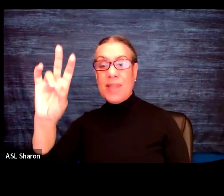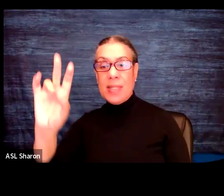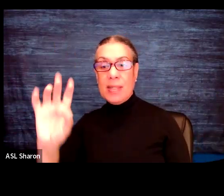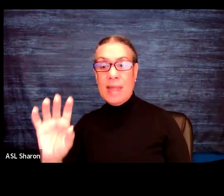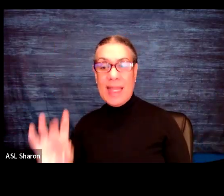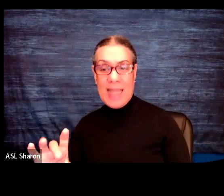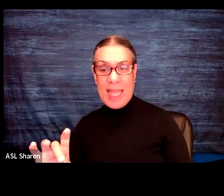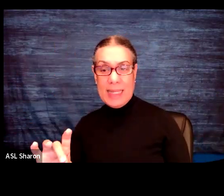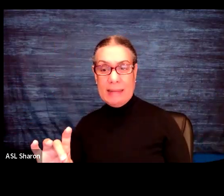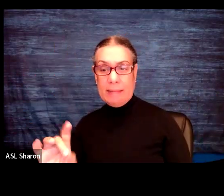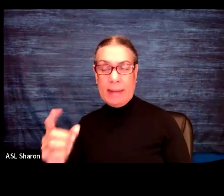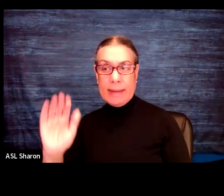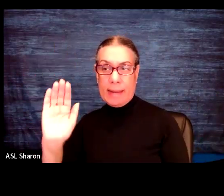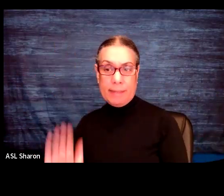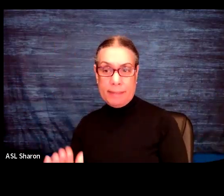invitation.